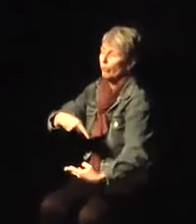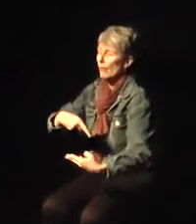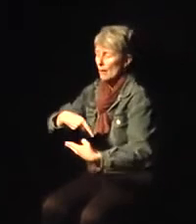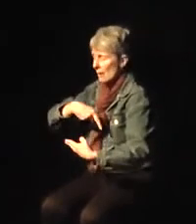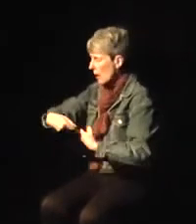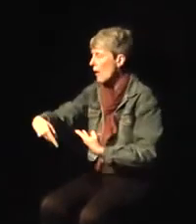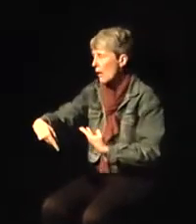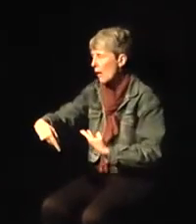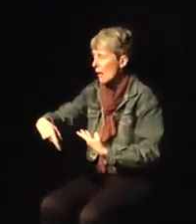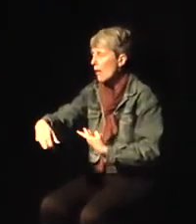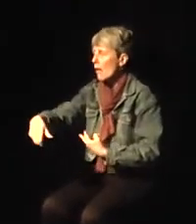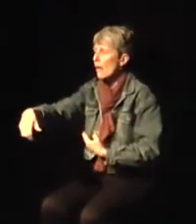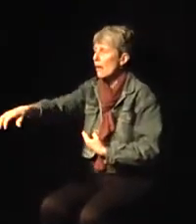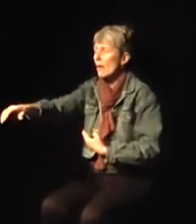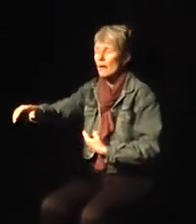through.